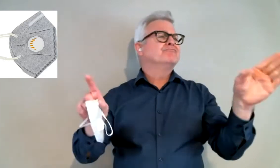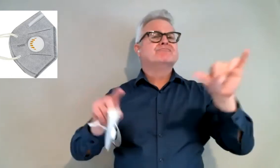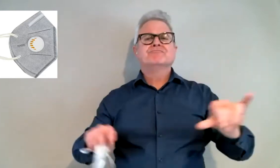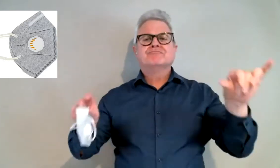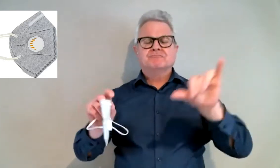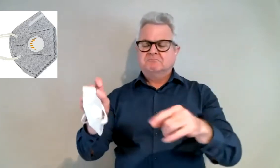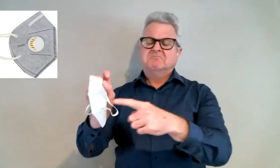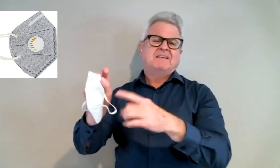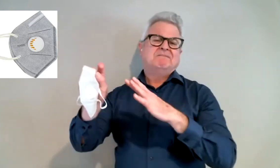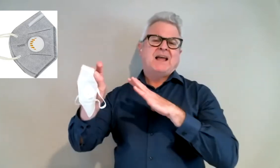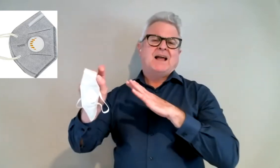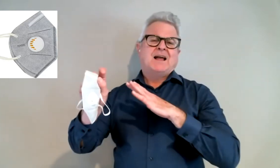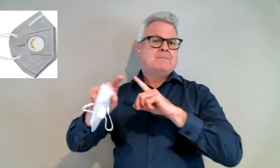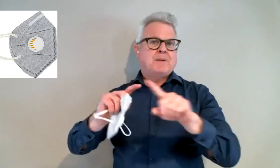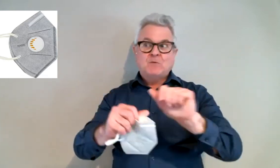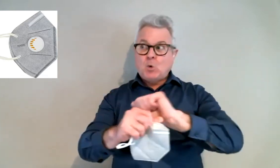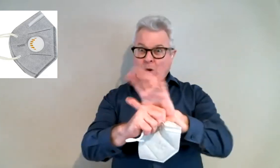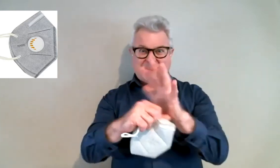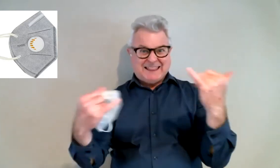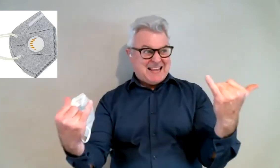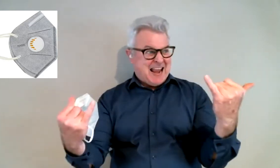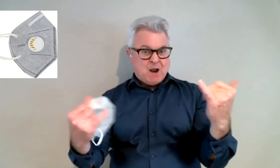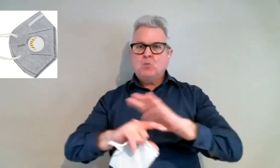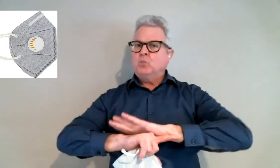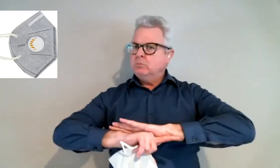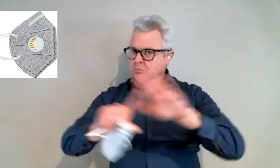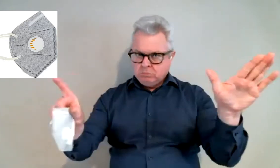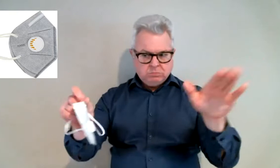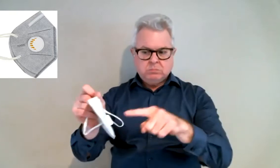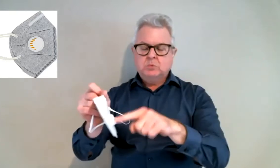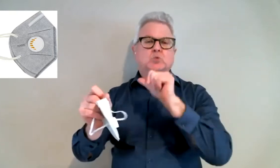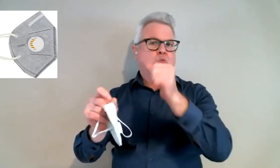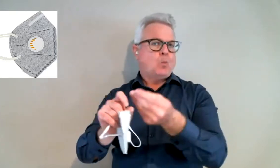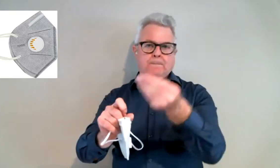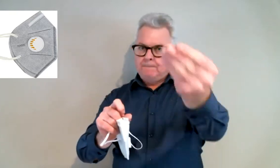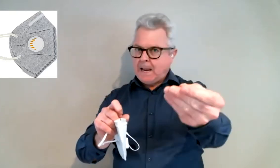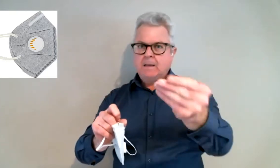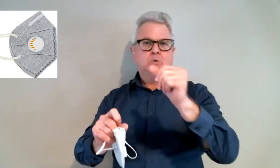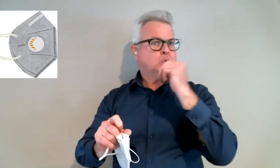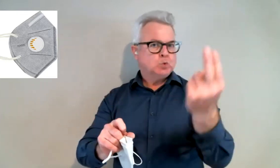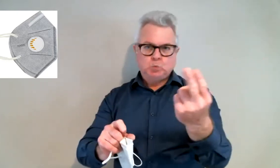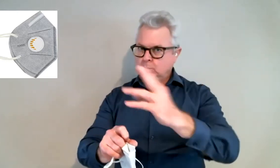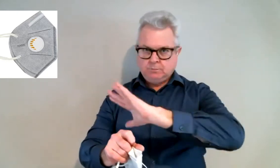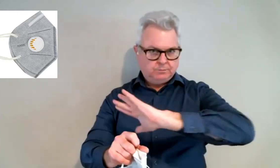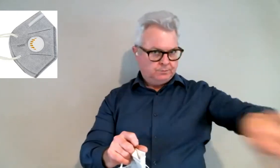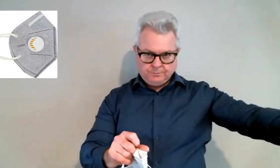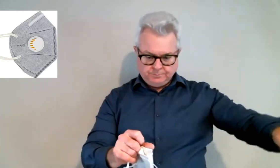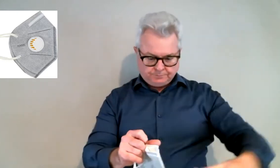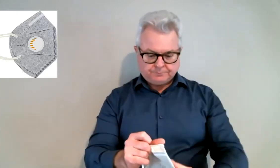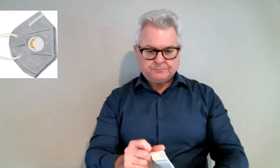You can wear this for everyday use, but because of the COVID transmission that's taking place, it is